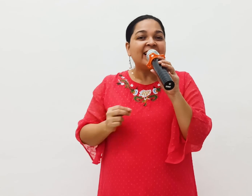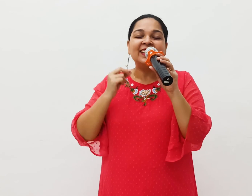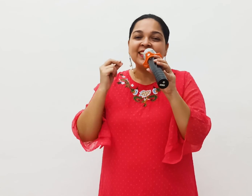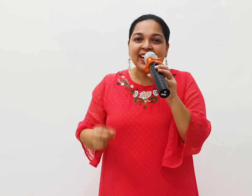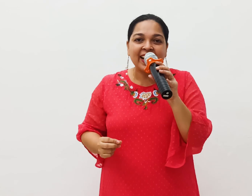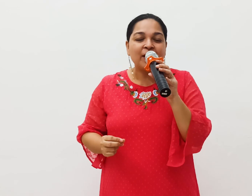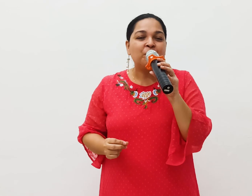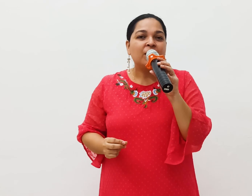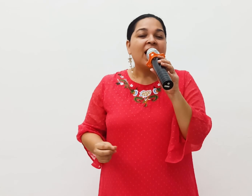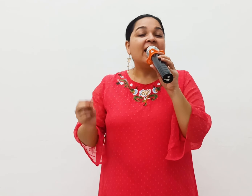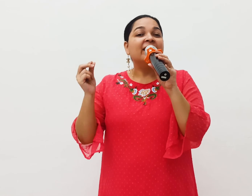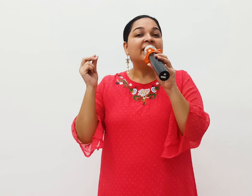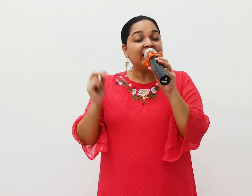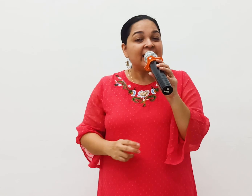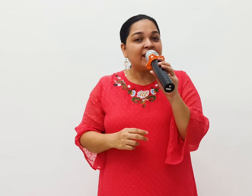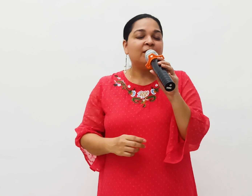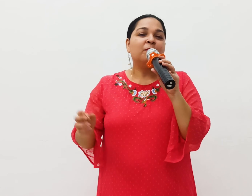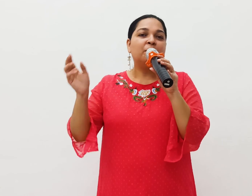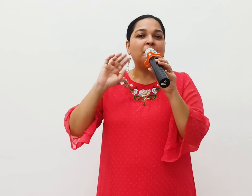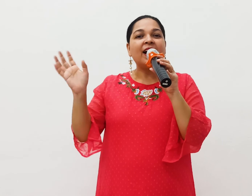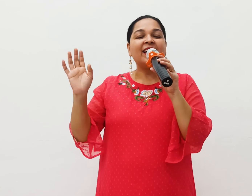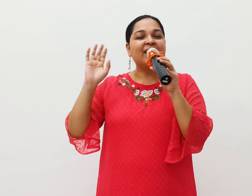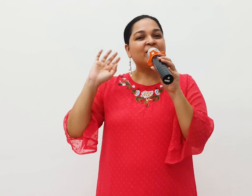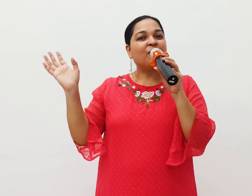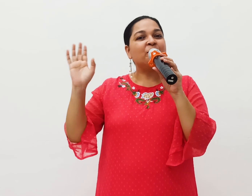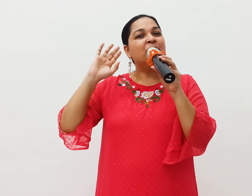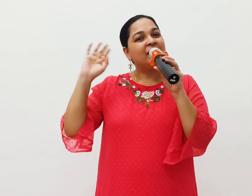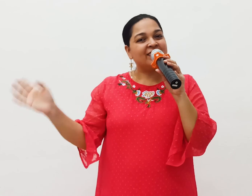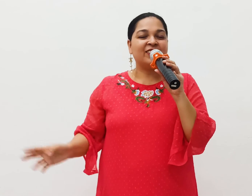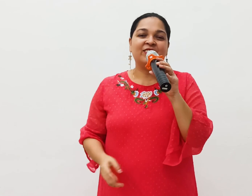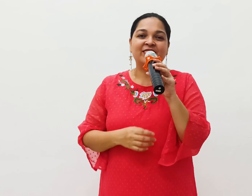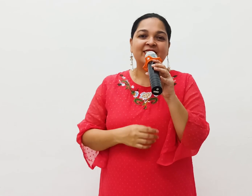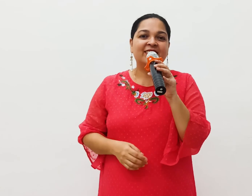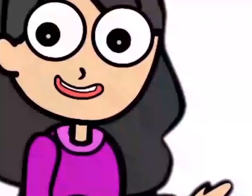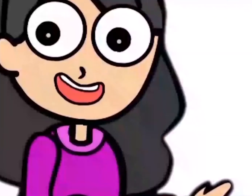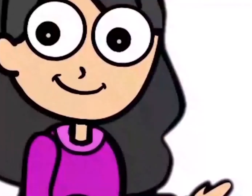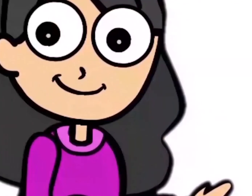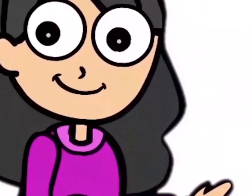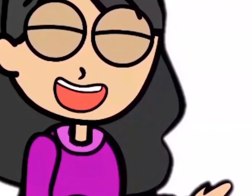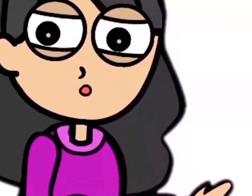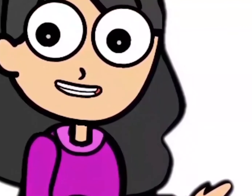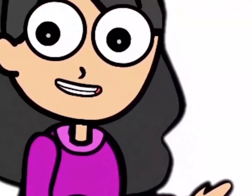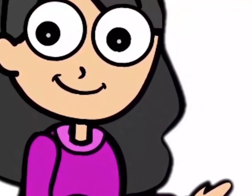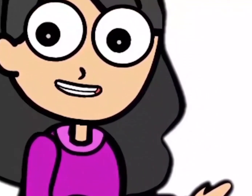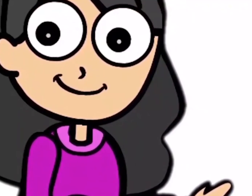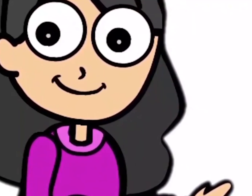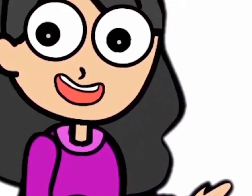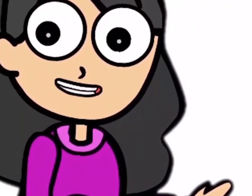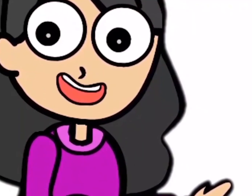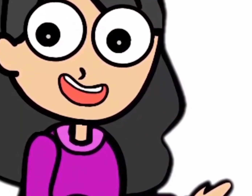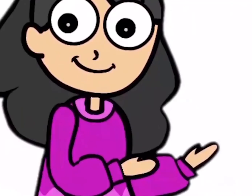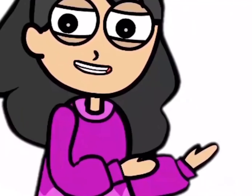back next Sunday. Till then, bye-bye and God bless you. Wow, I know you had